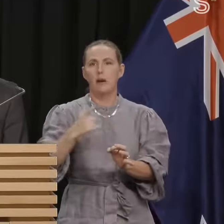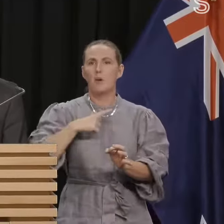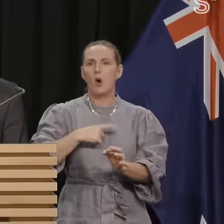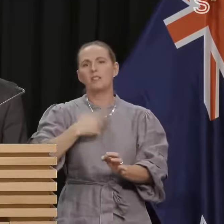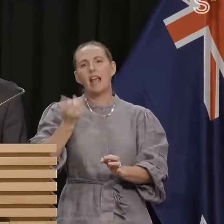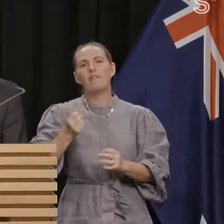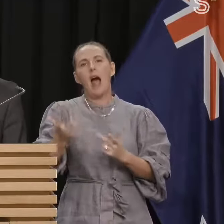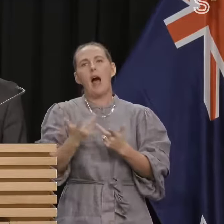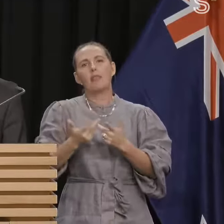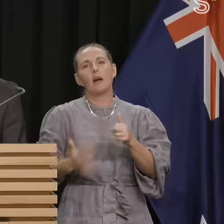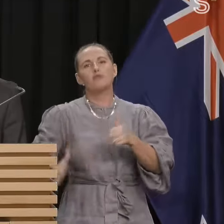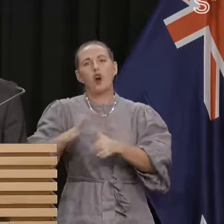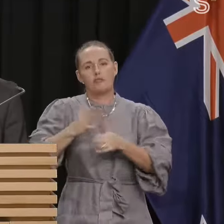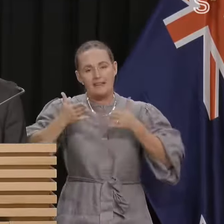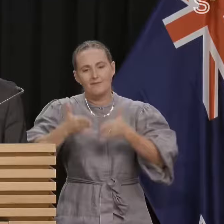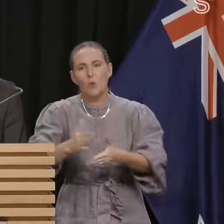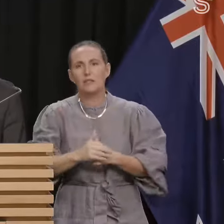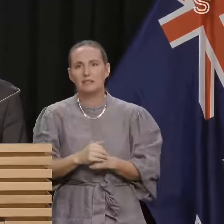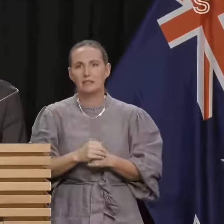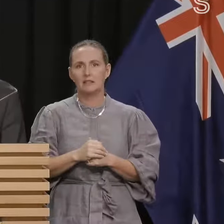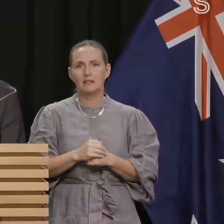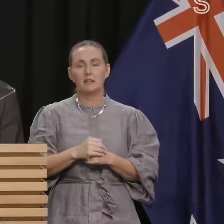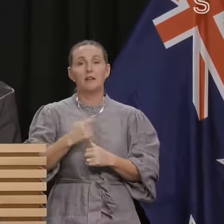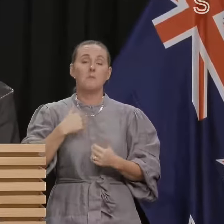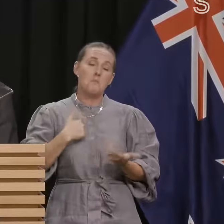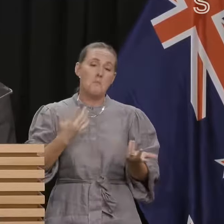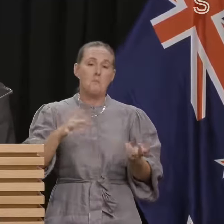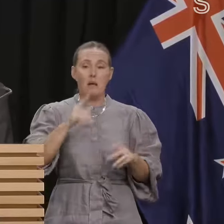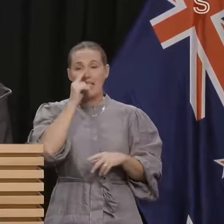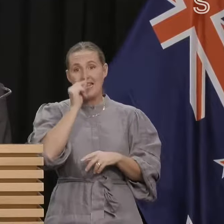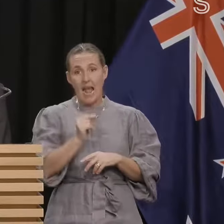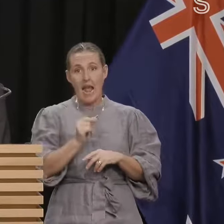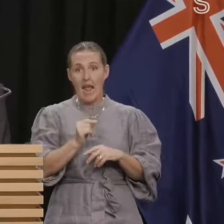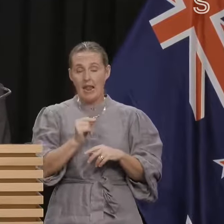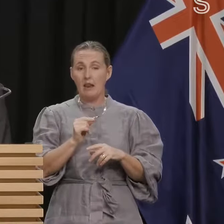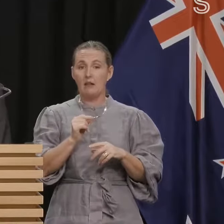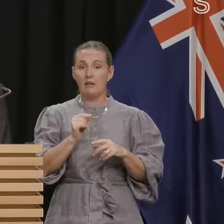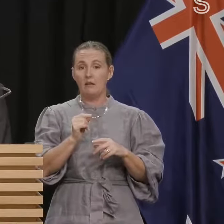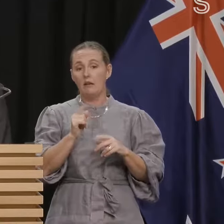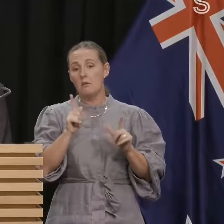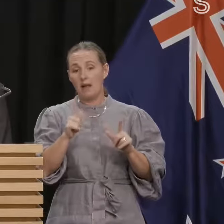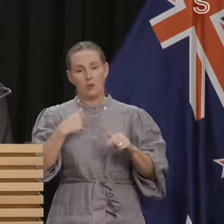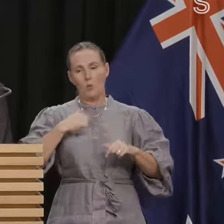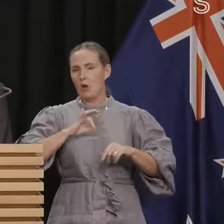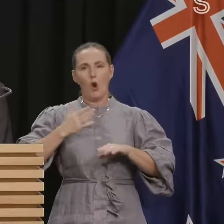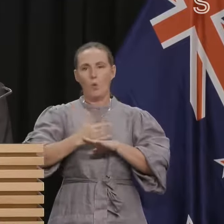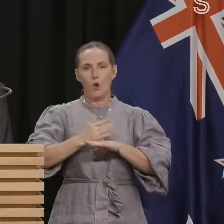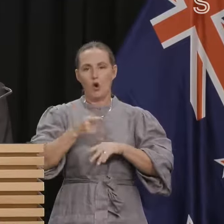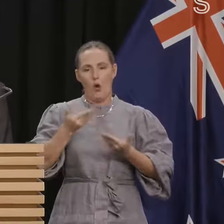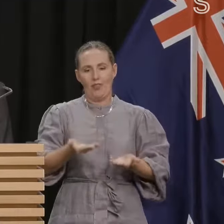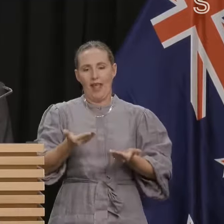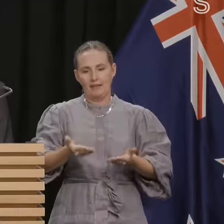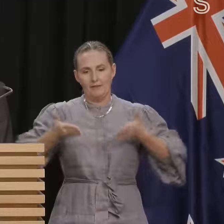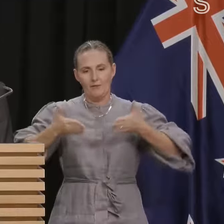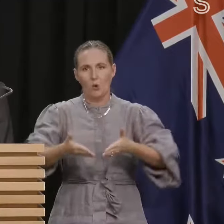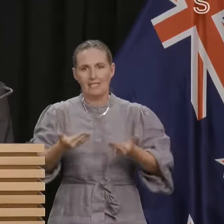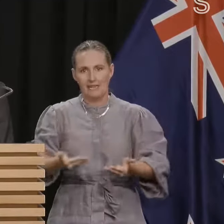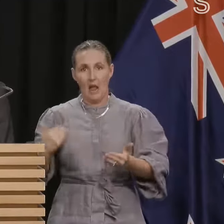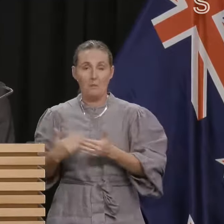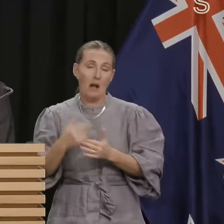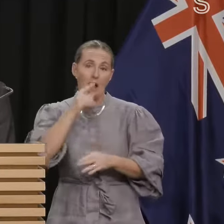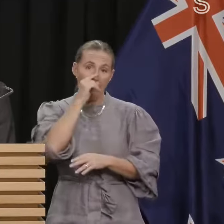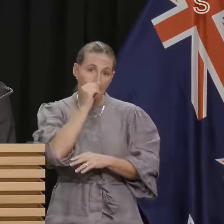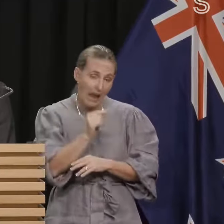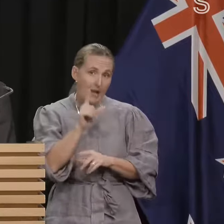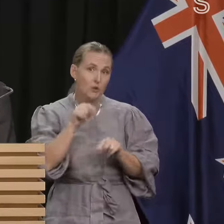back onto the table. Hasn't been on Justice's work program up until now. But again, I wouldn't say that we wouldn't do that work.